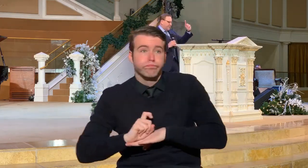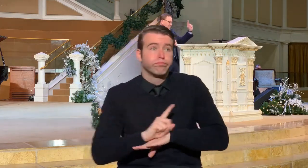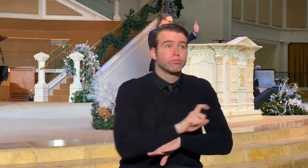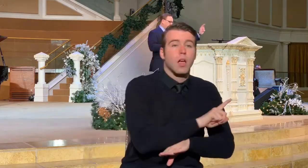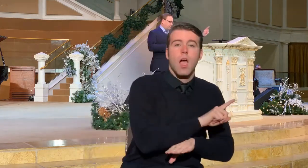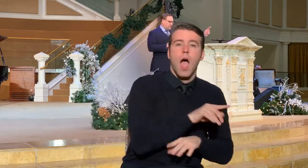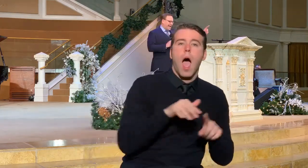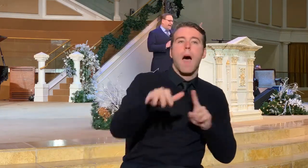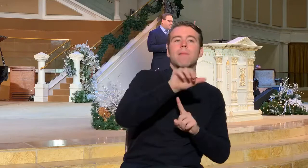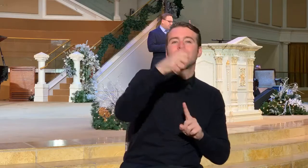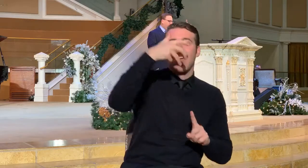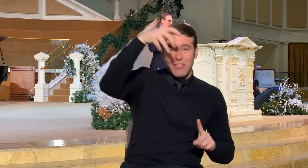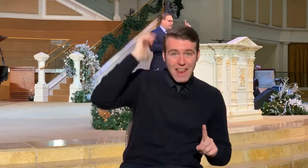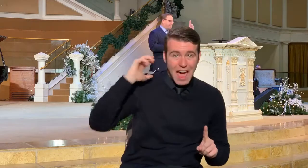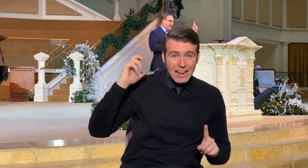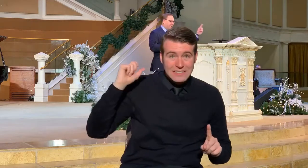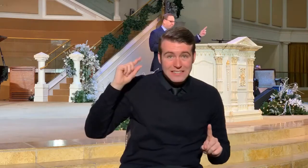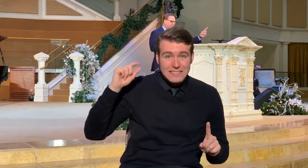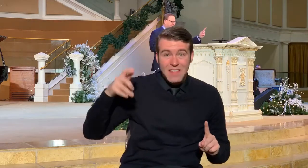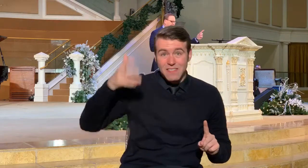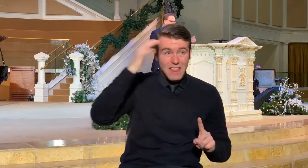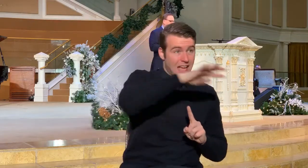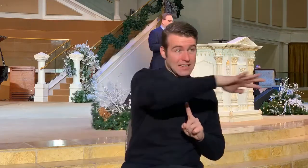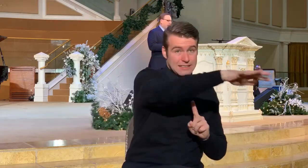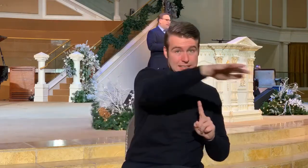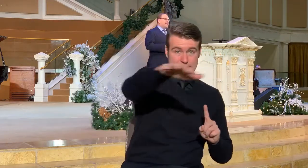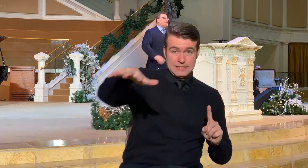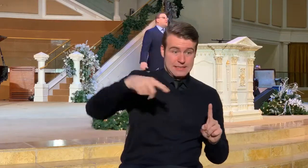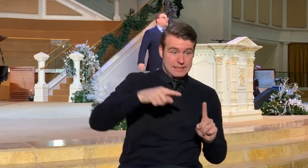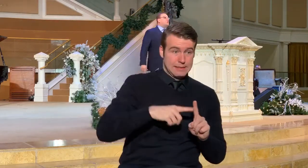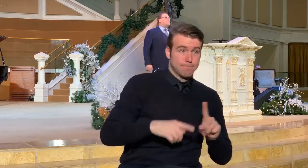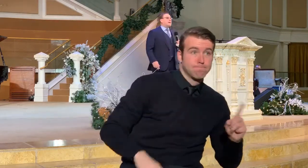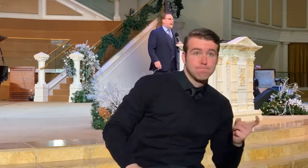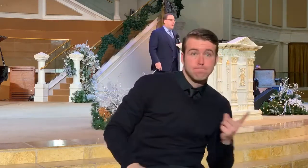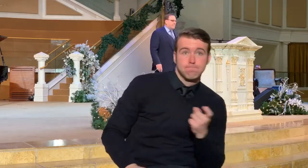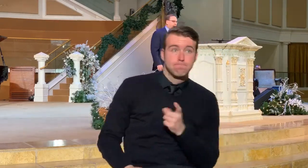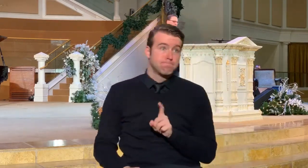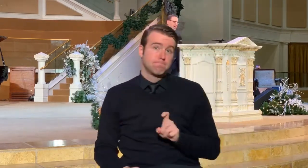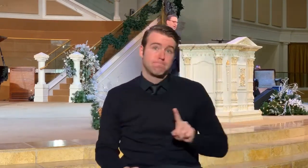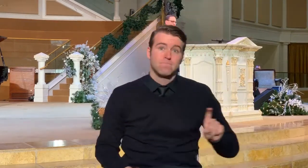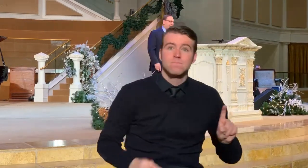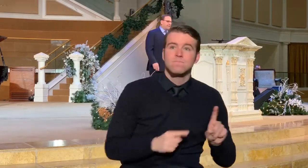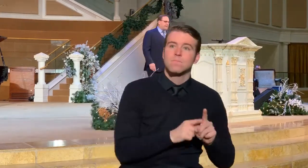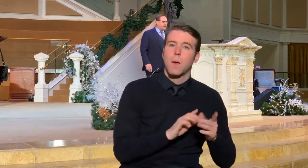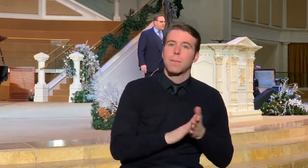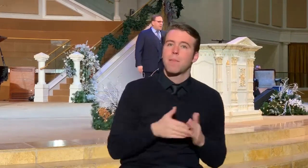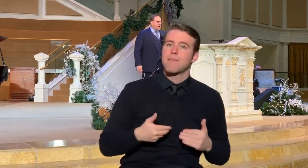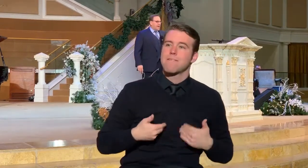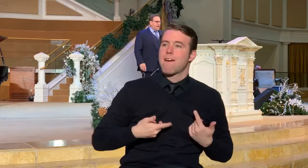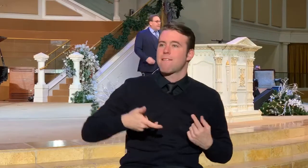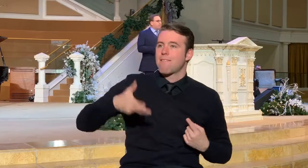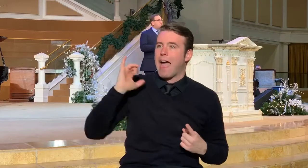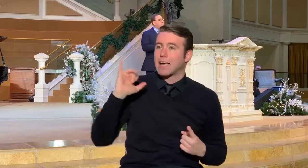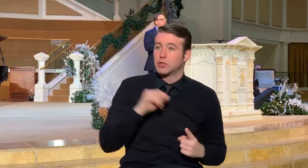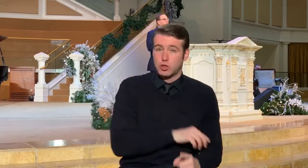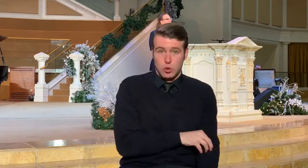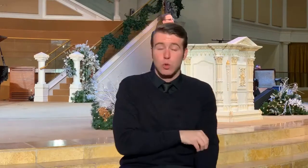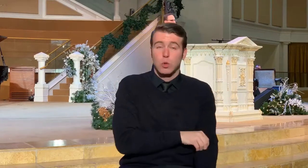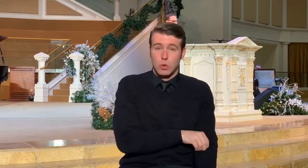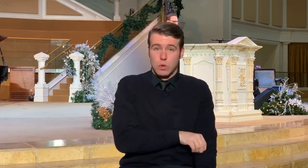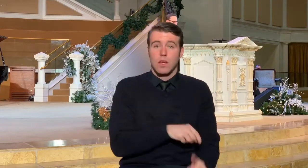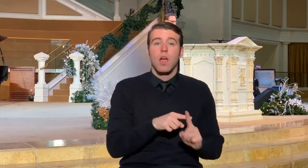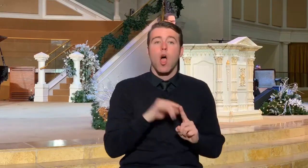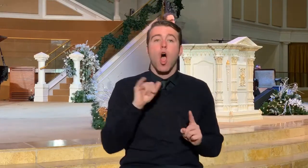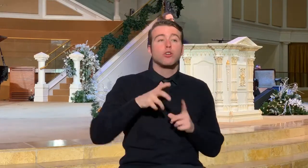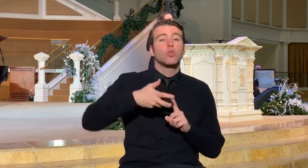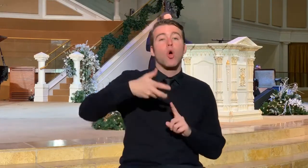lions. Those lions round about Judah. And he too would become a young lion. And he too learned